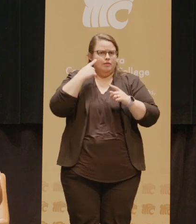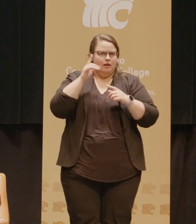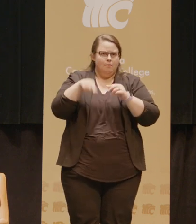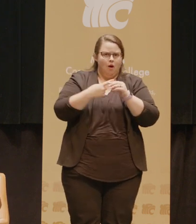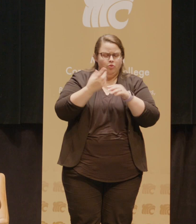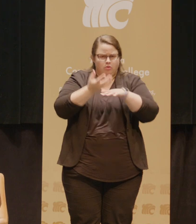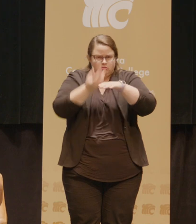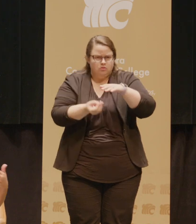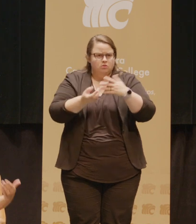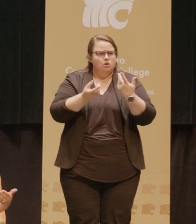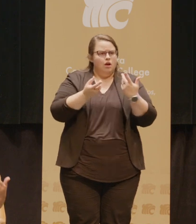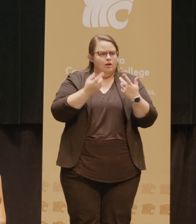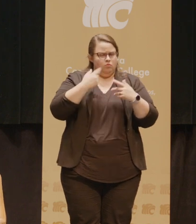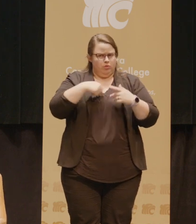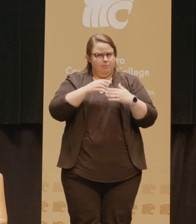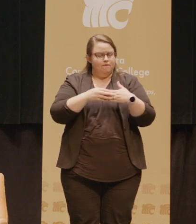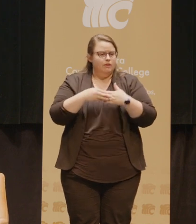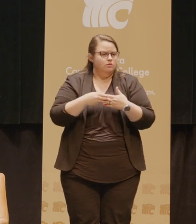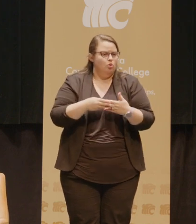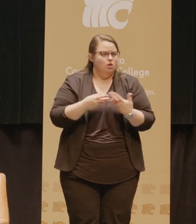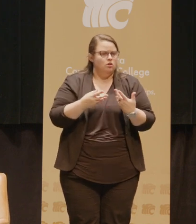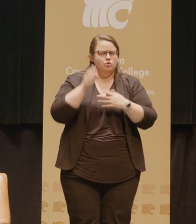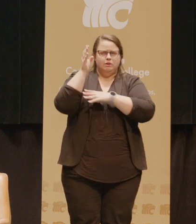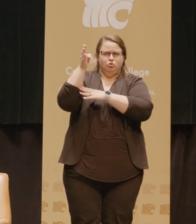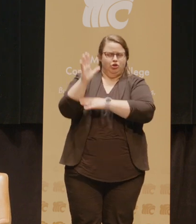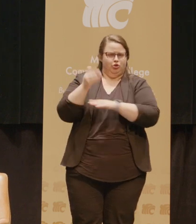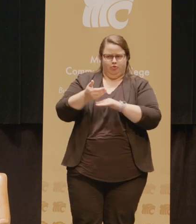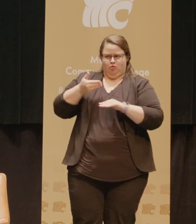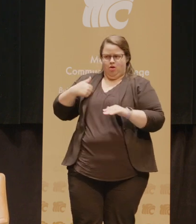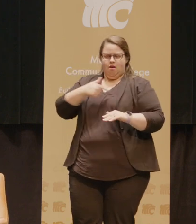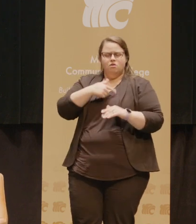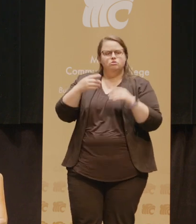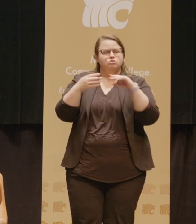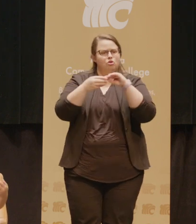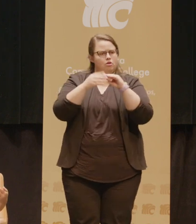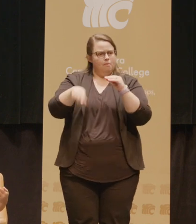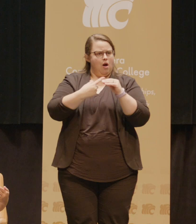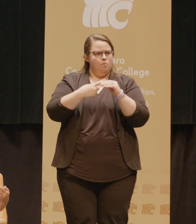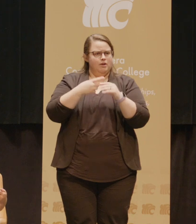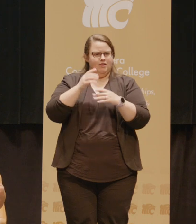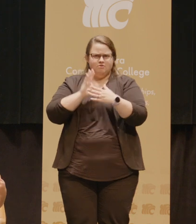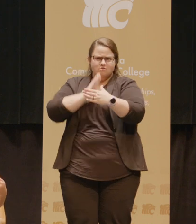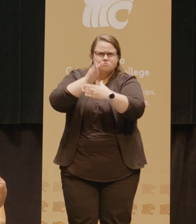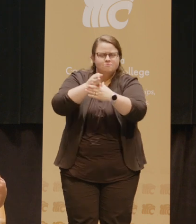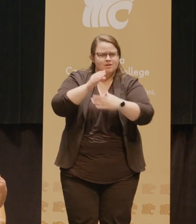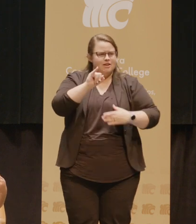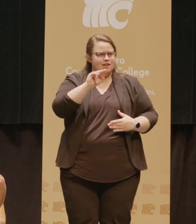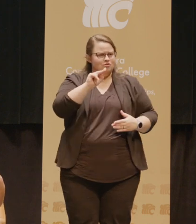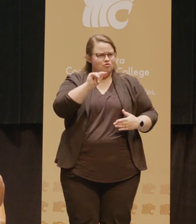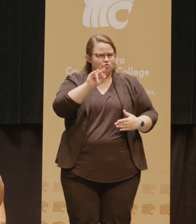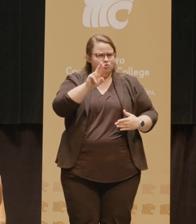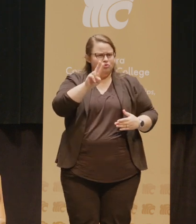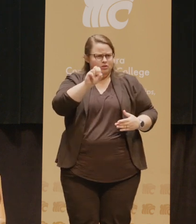can be flexible. And there was a speaker who came on before us who was talking about being intrusive, right? So